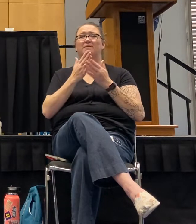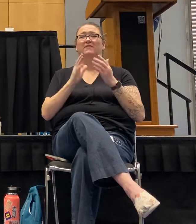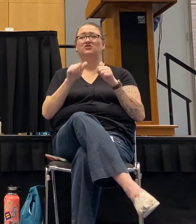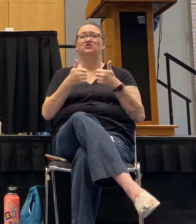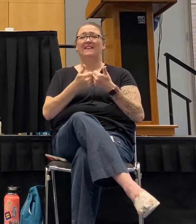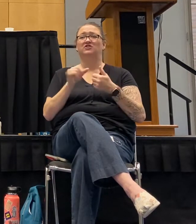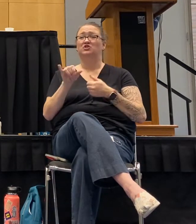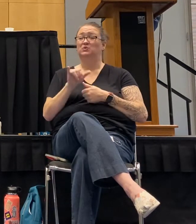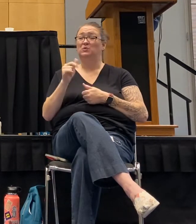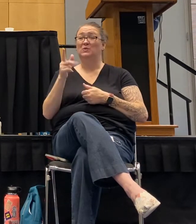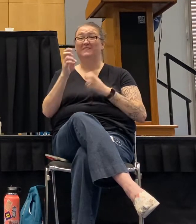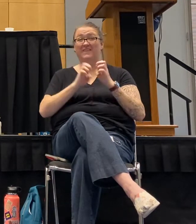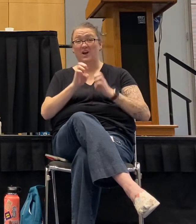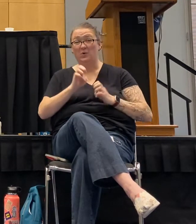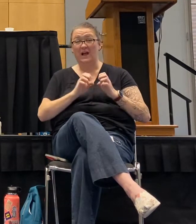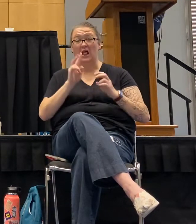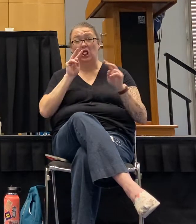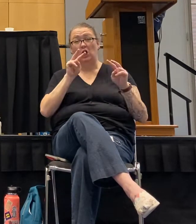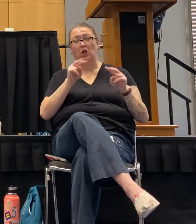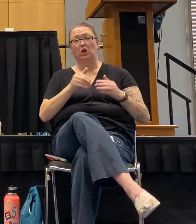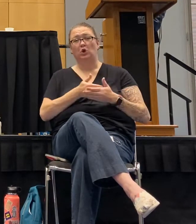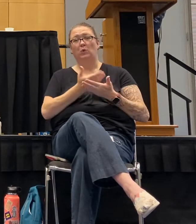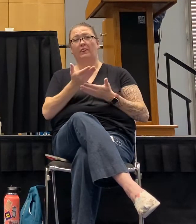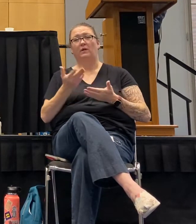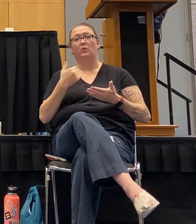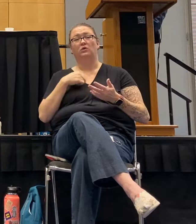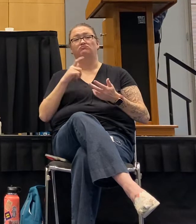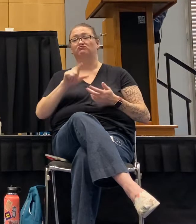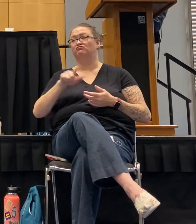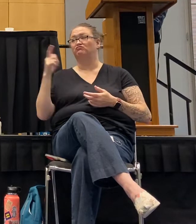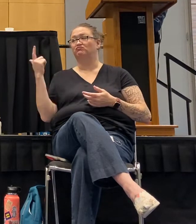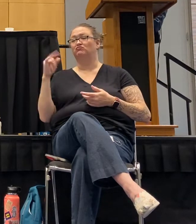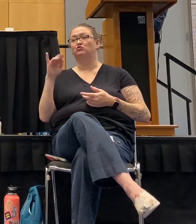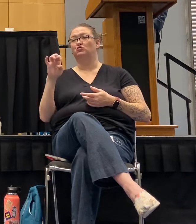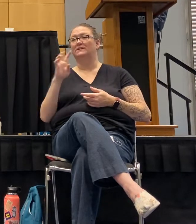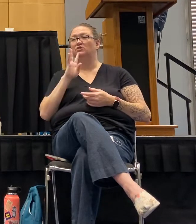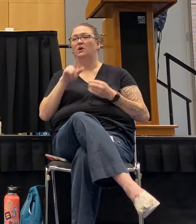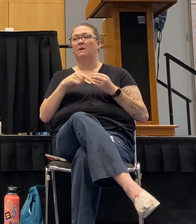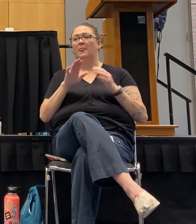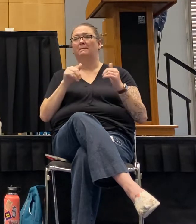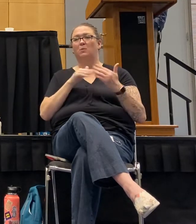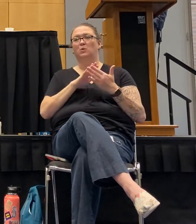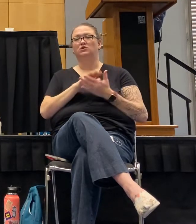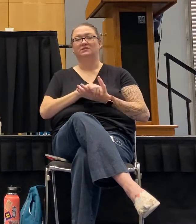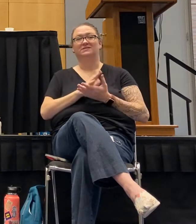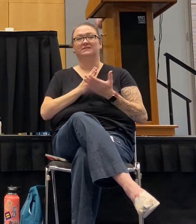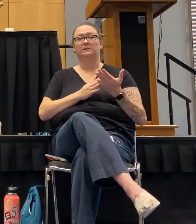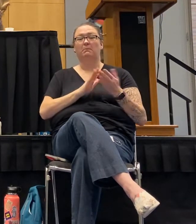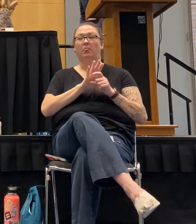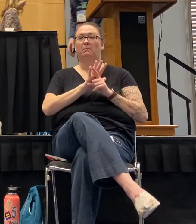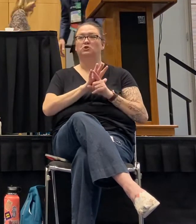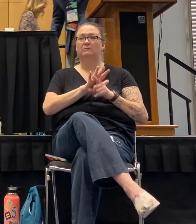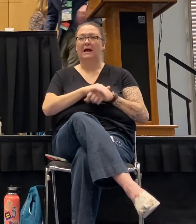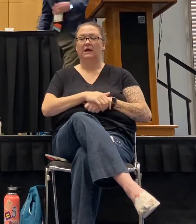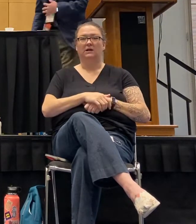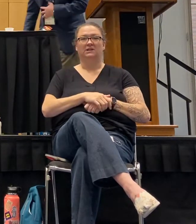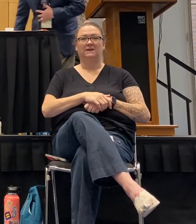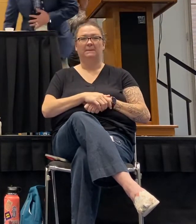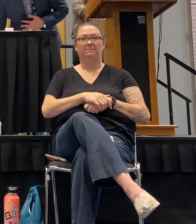you evaluate and look at new directions. So we'll turn some time over to Julie to talk about those approaches and some of the pushback.